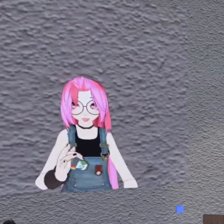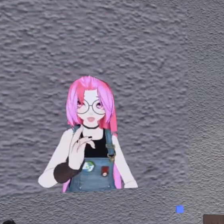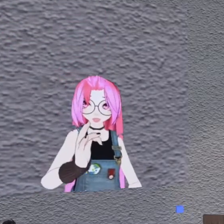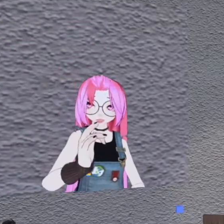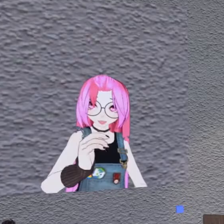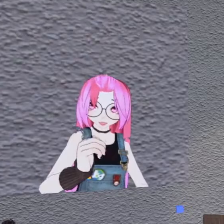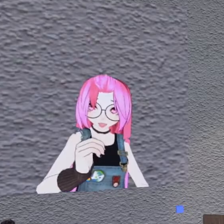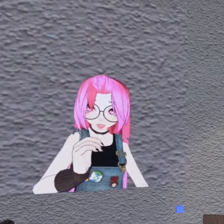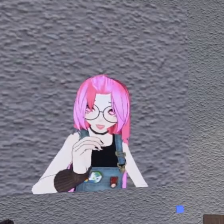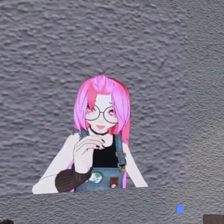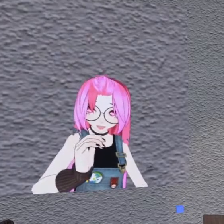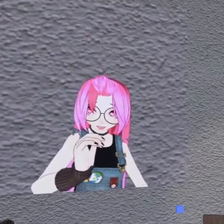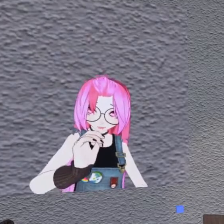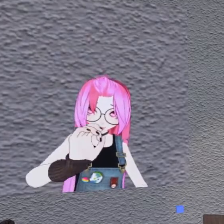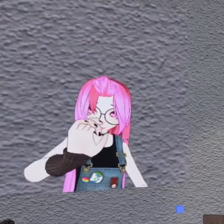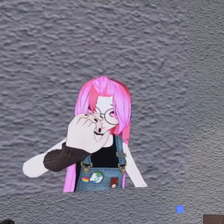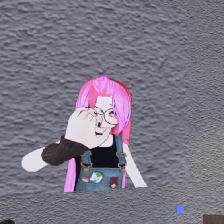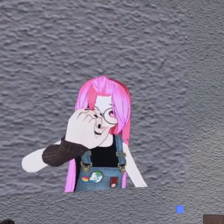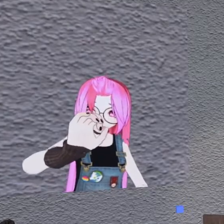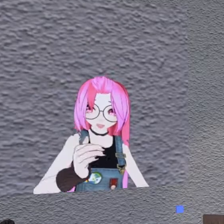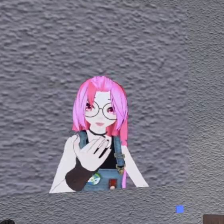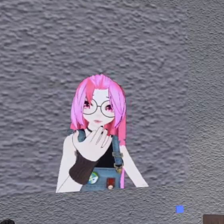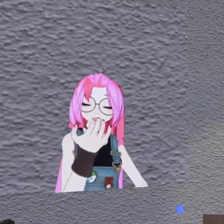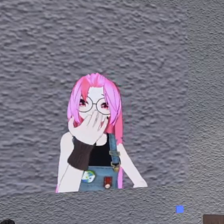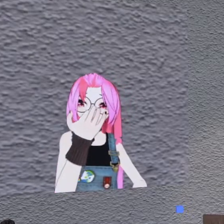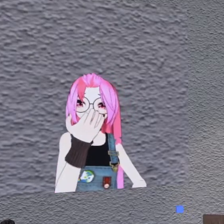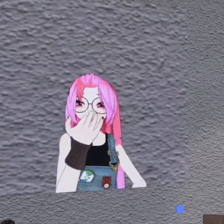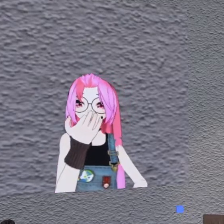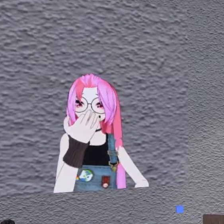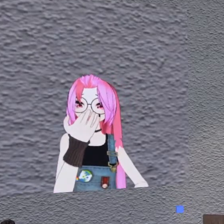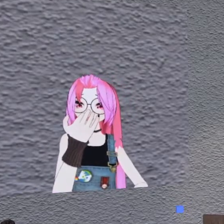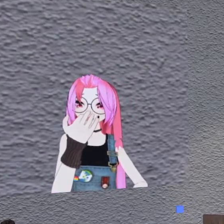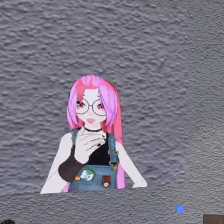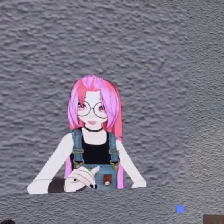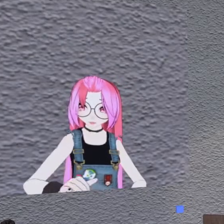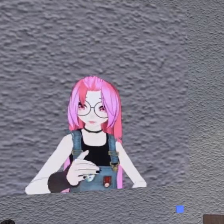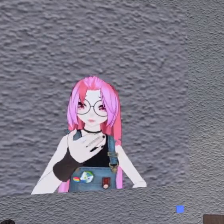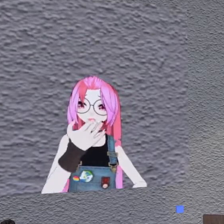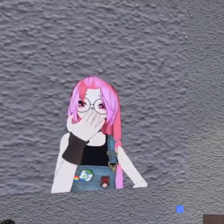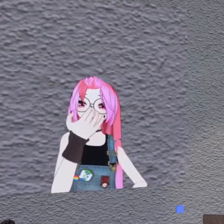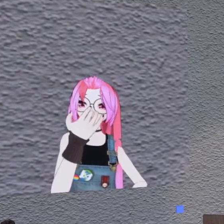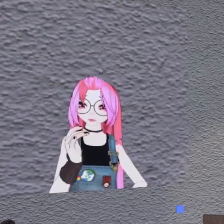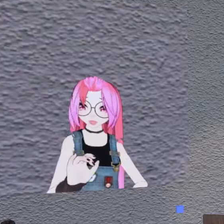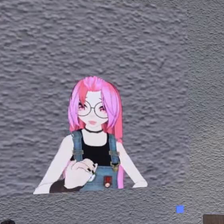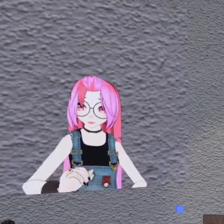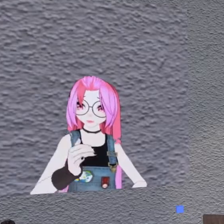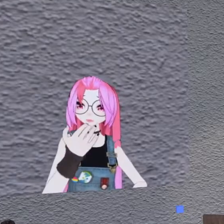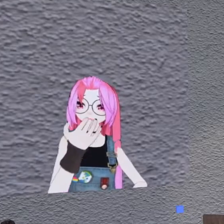hot is with a claw hand, like that, and you're gonna start at your mouth and go down. Hot.